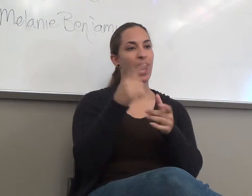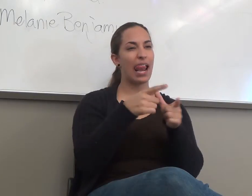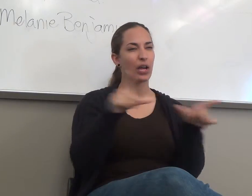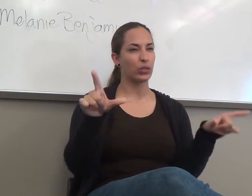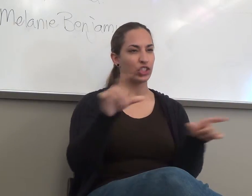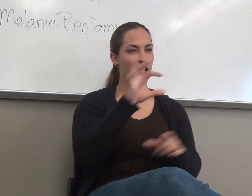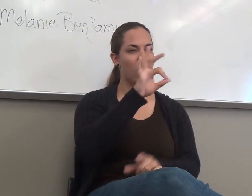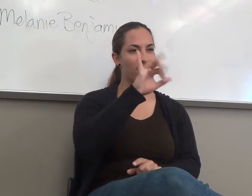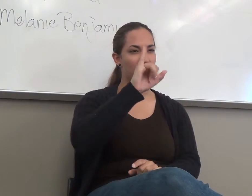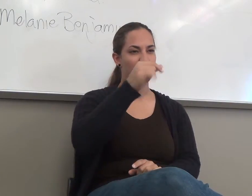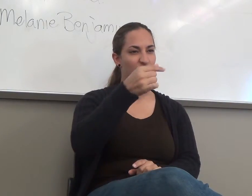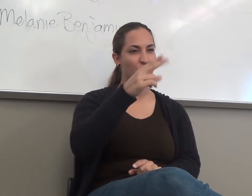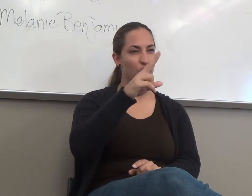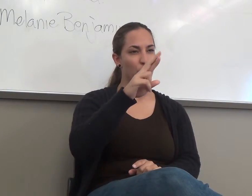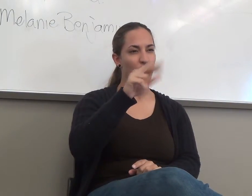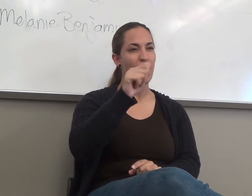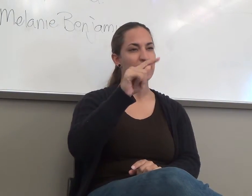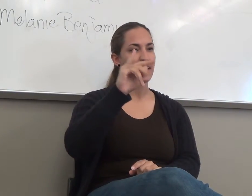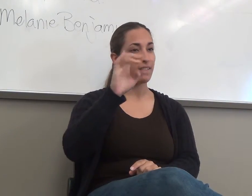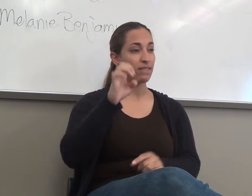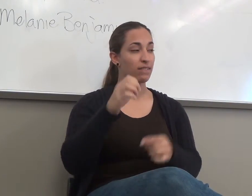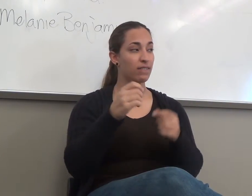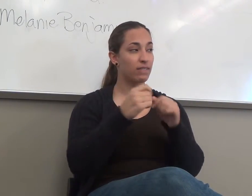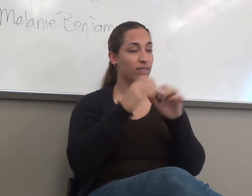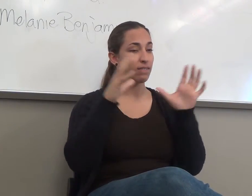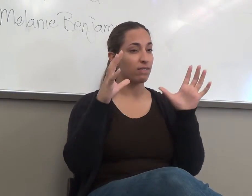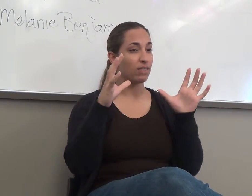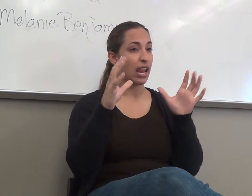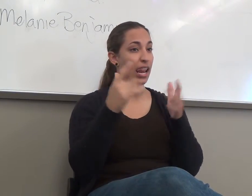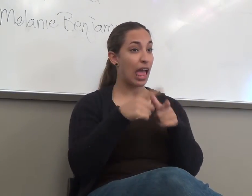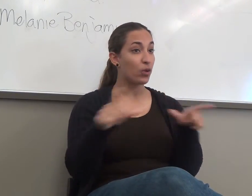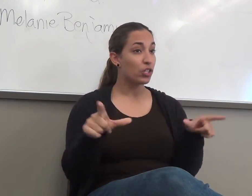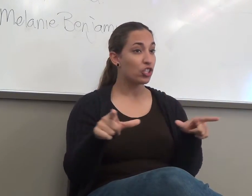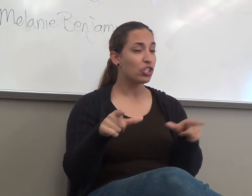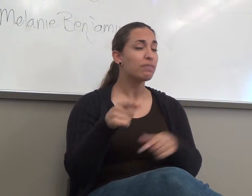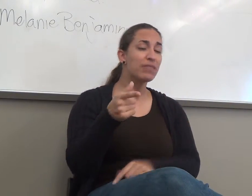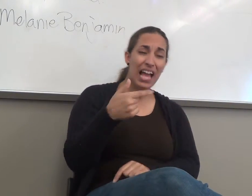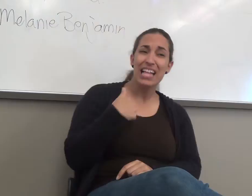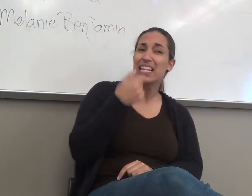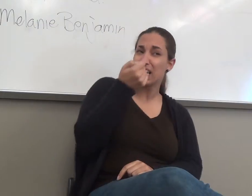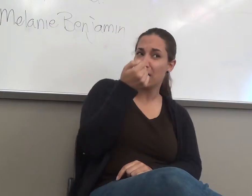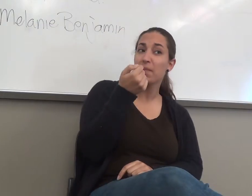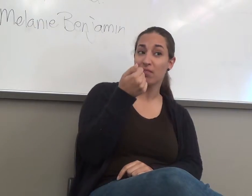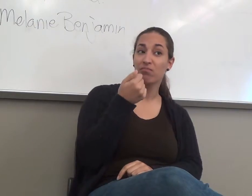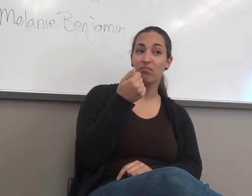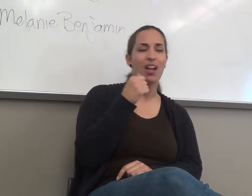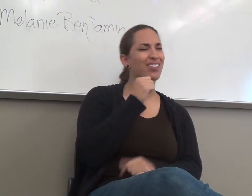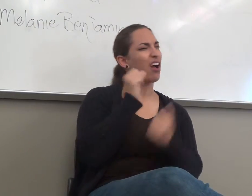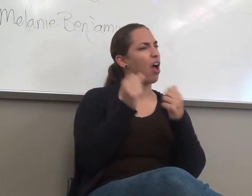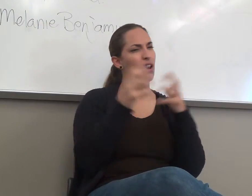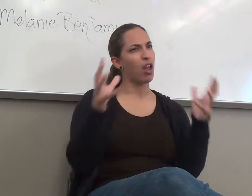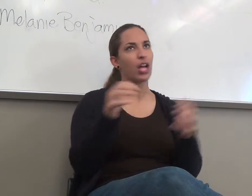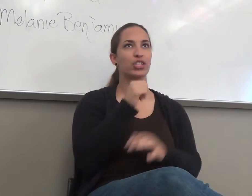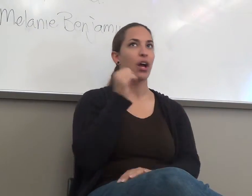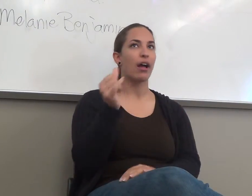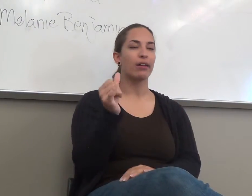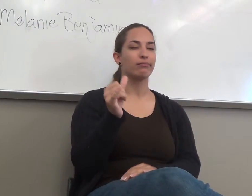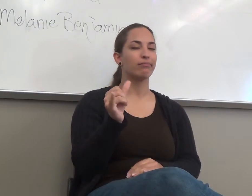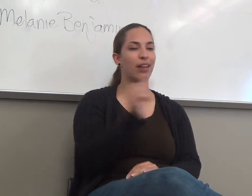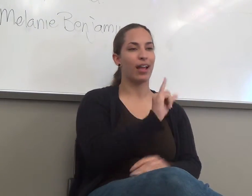Does this have any like a descriptive? It actually has a little, not very much, not as much as most of your descriptor papers.